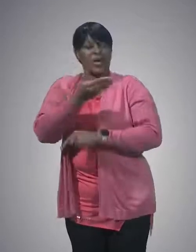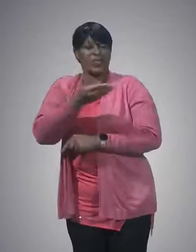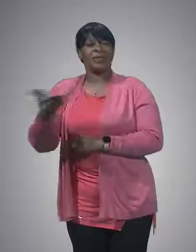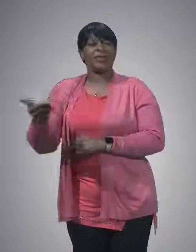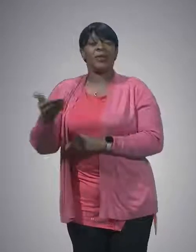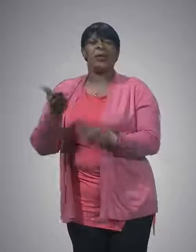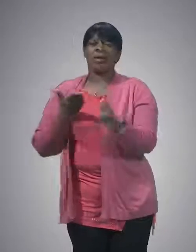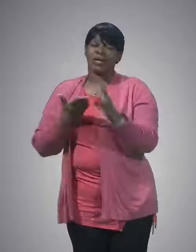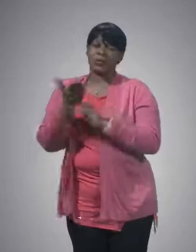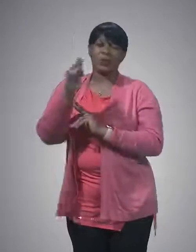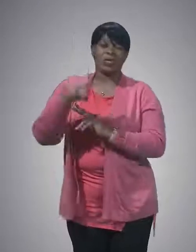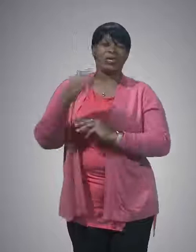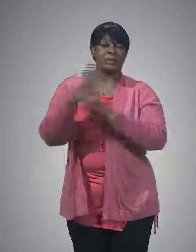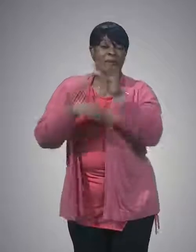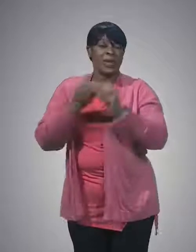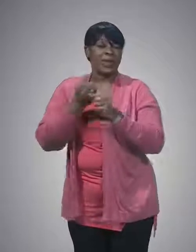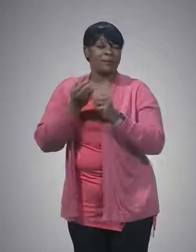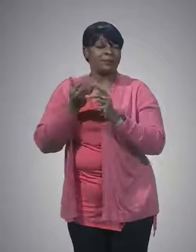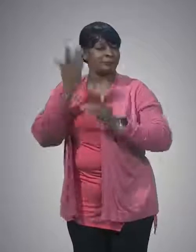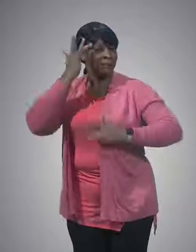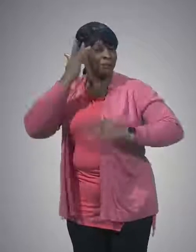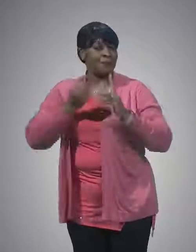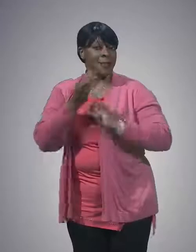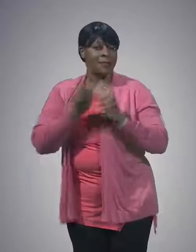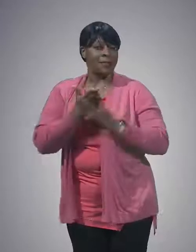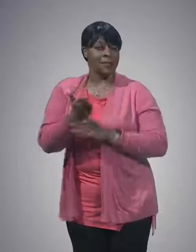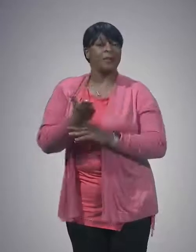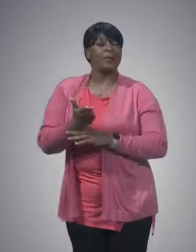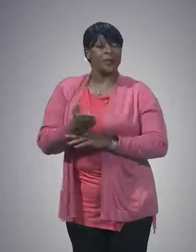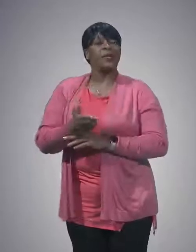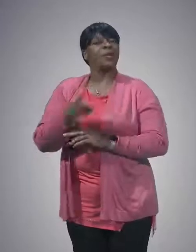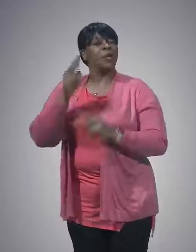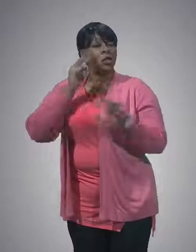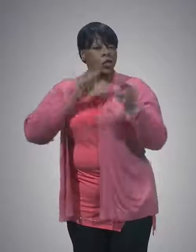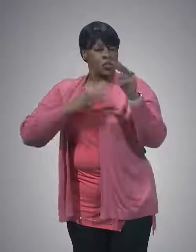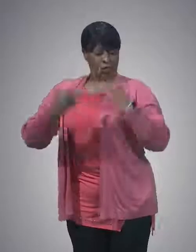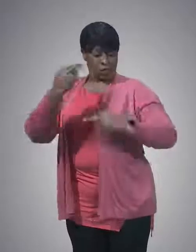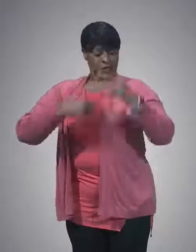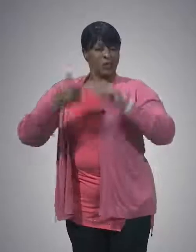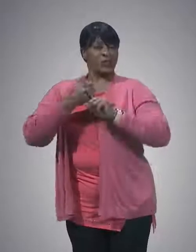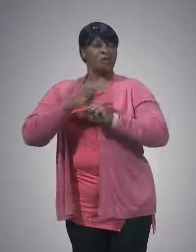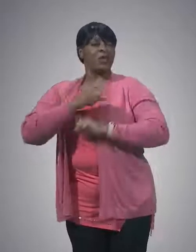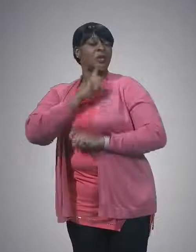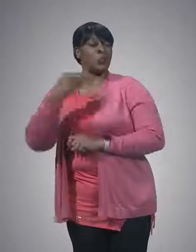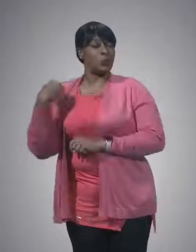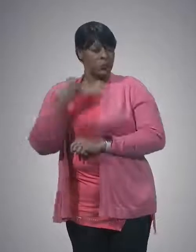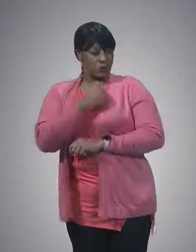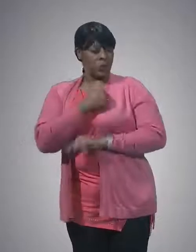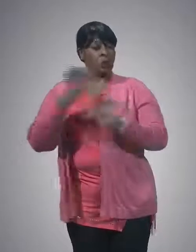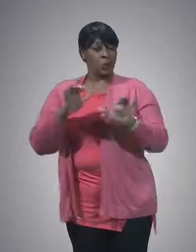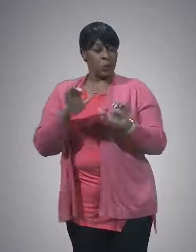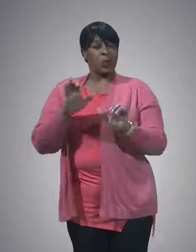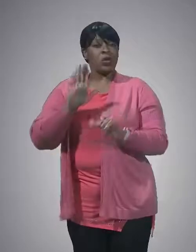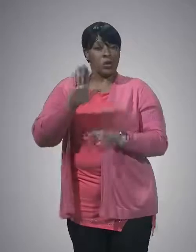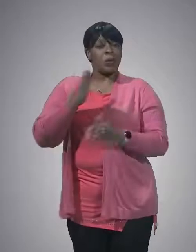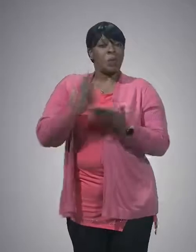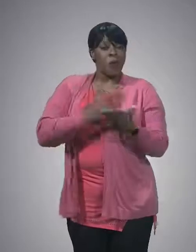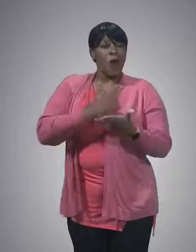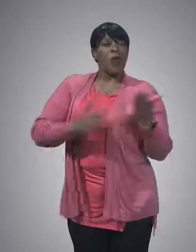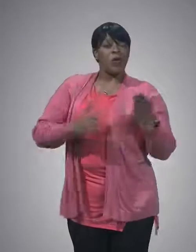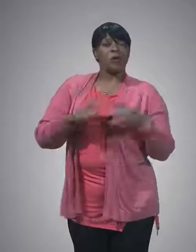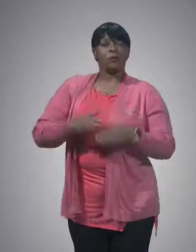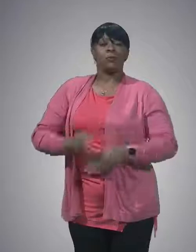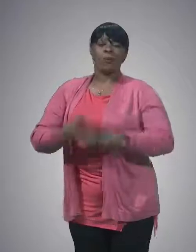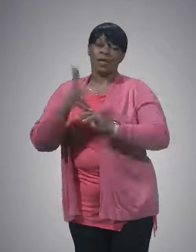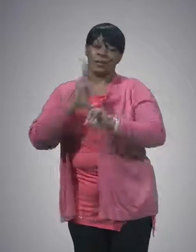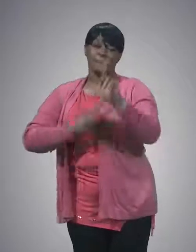get us through this pandemic. So I would ask all of us to look at ourselves and to make sure that we are doing everything we can to protect